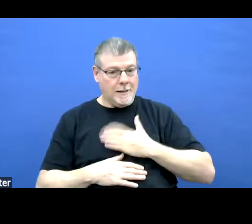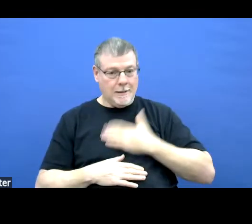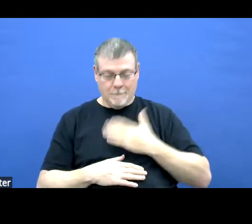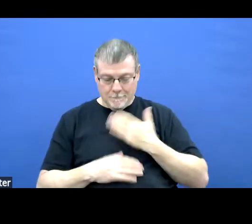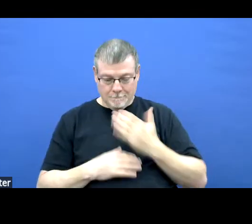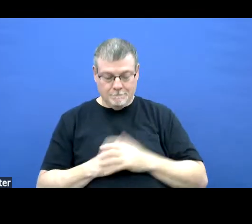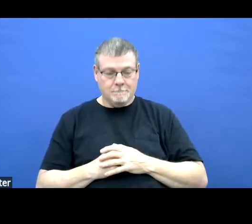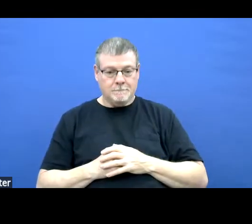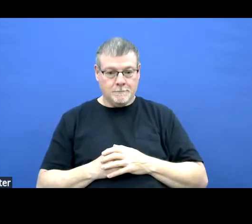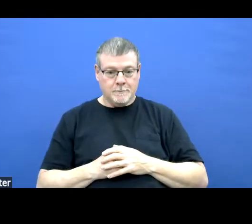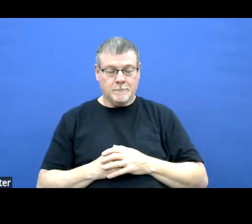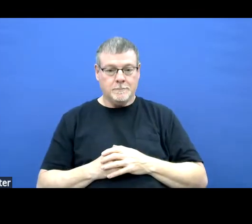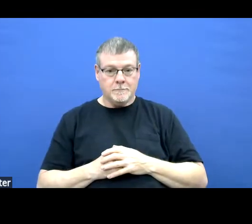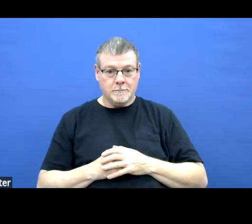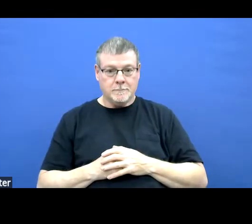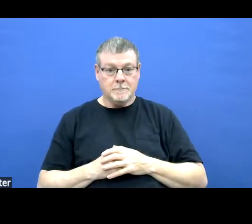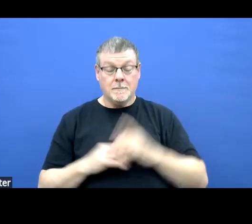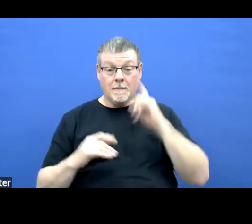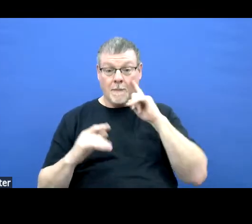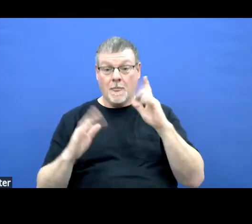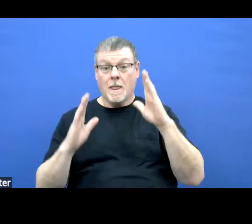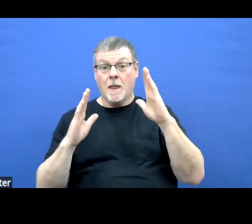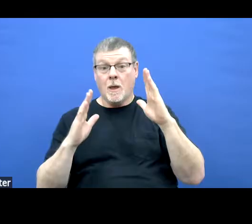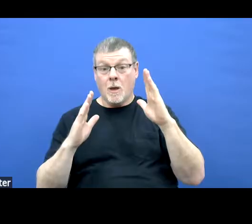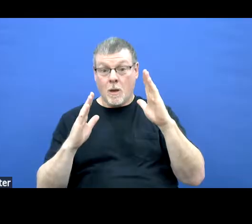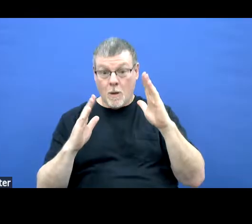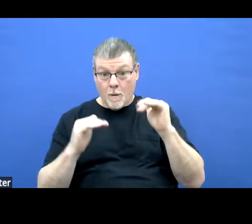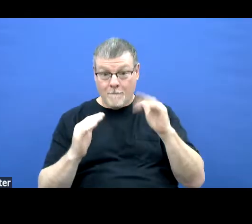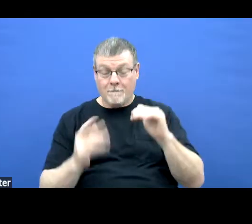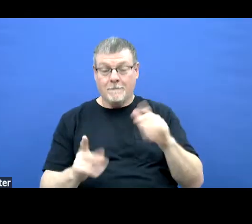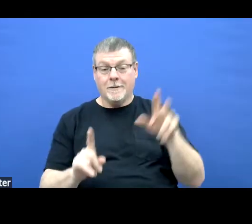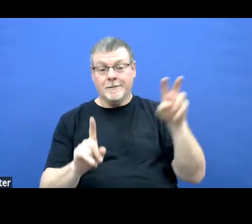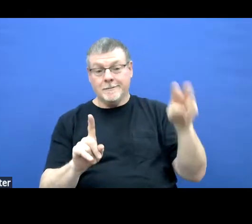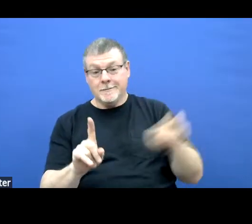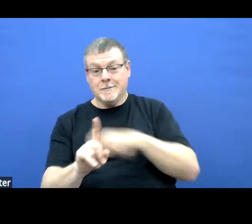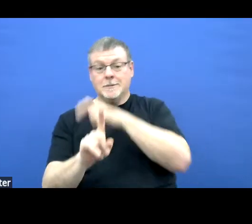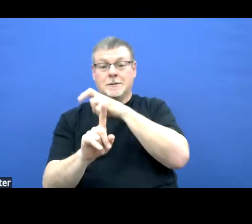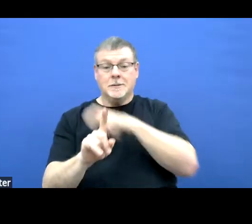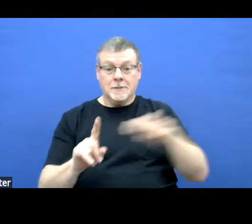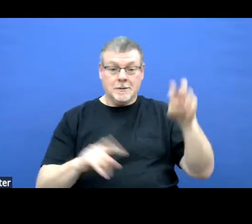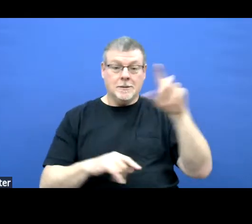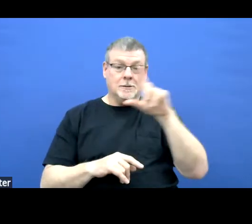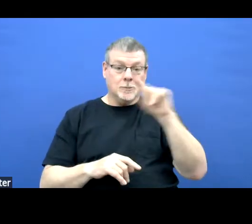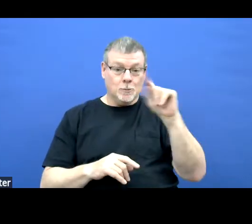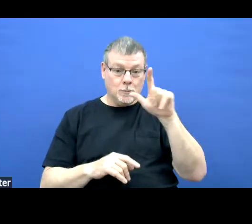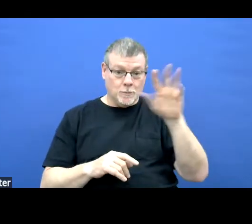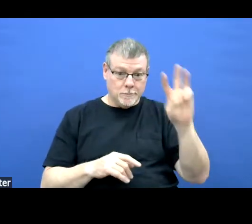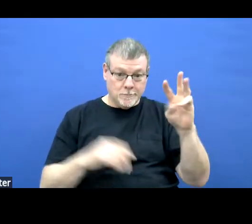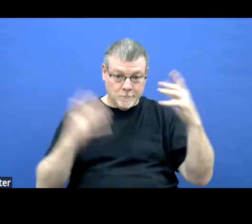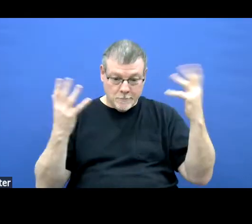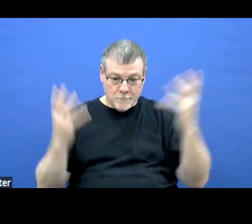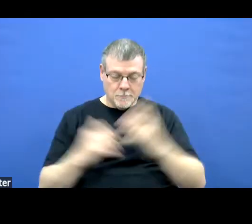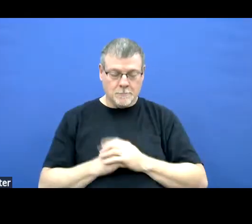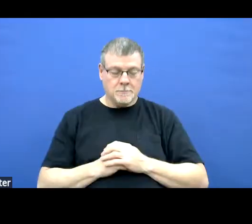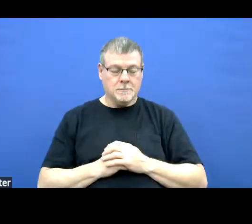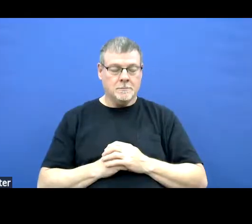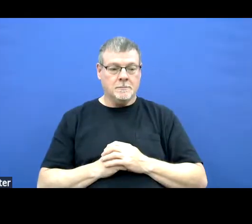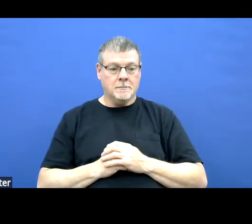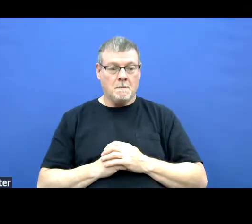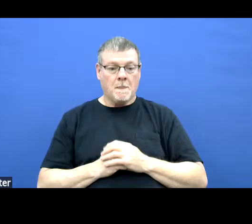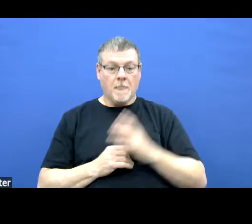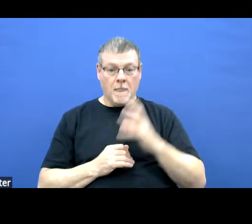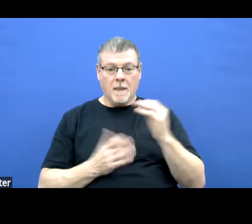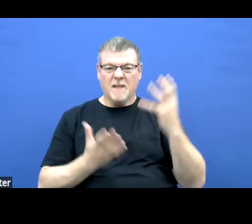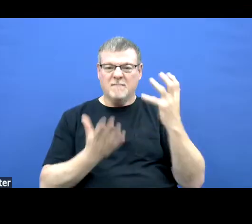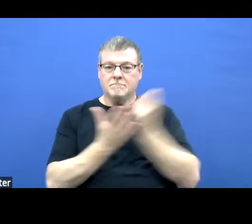about. Hopefully there will be a little bit of a pendulum swing in 2026, and we